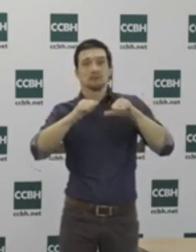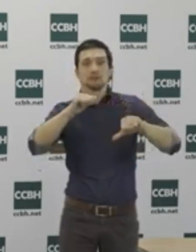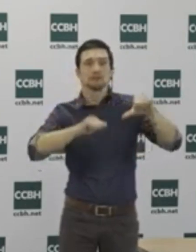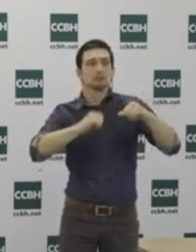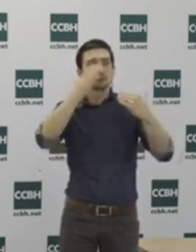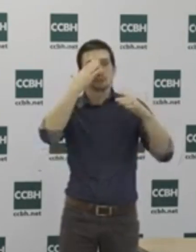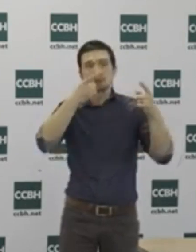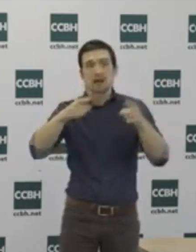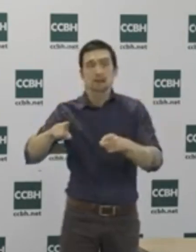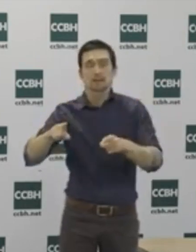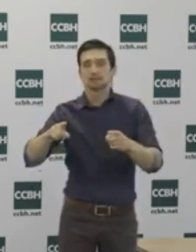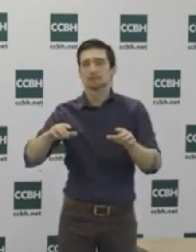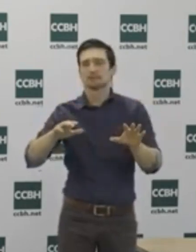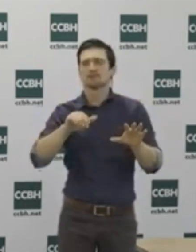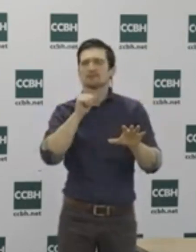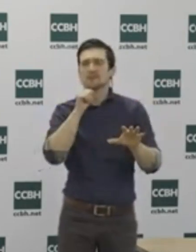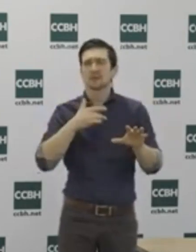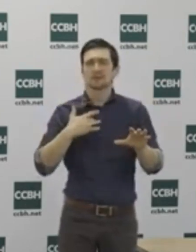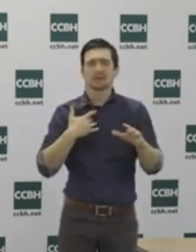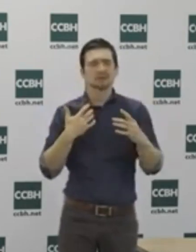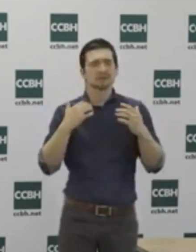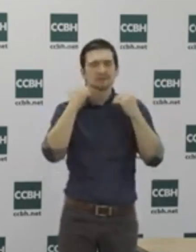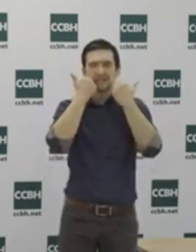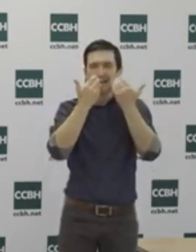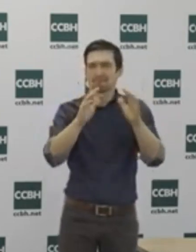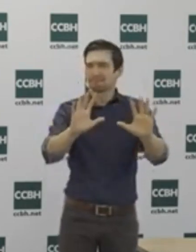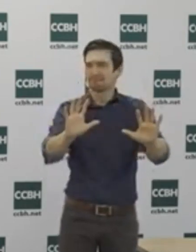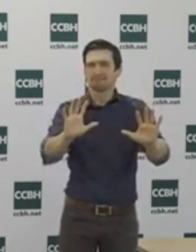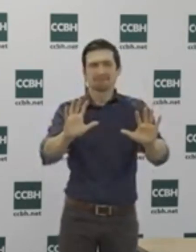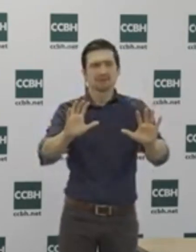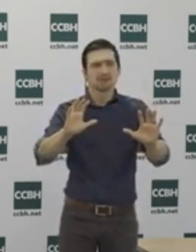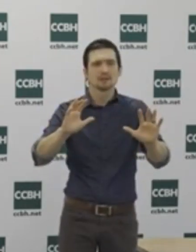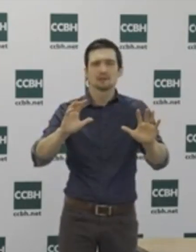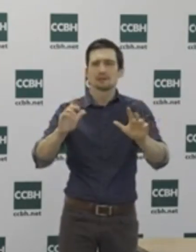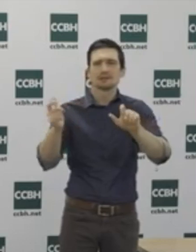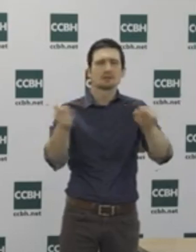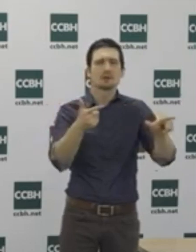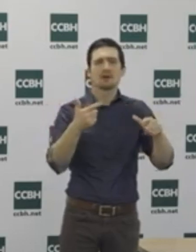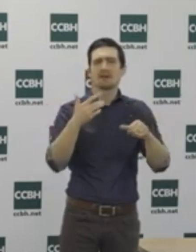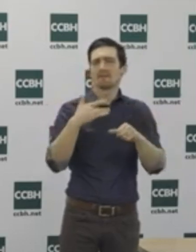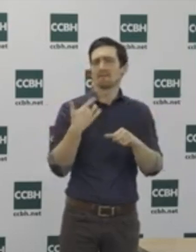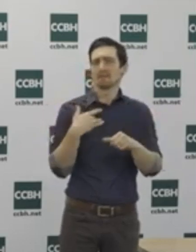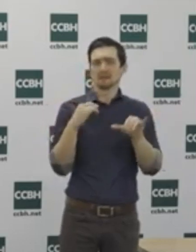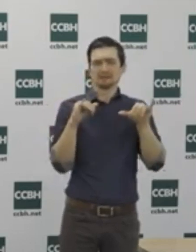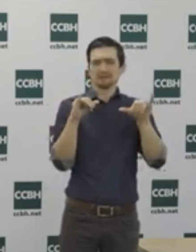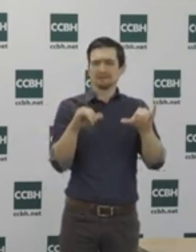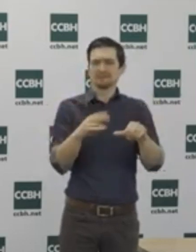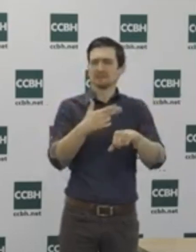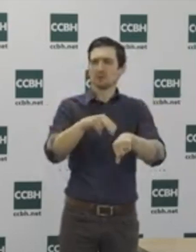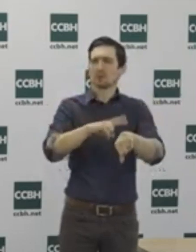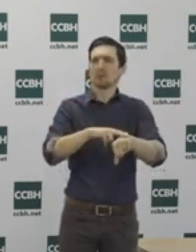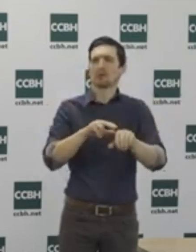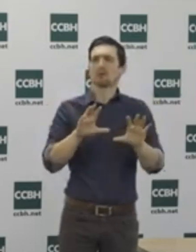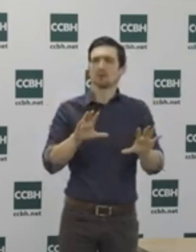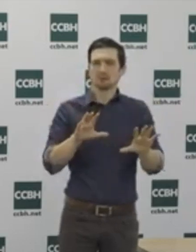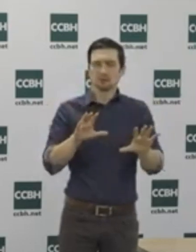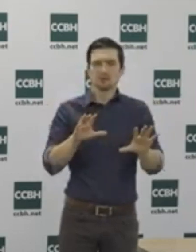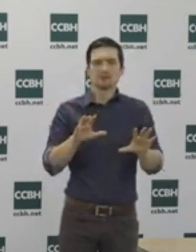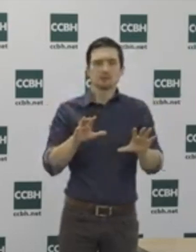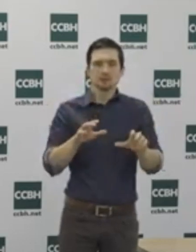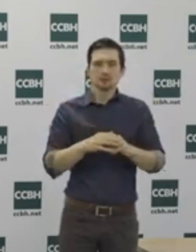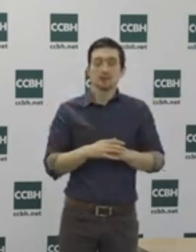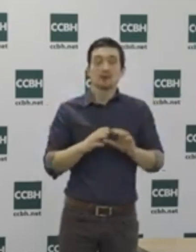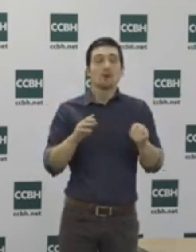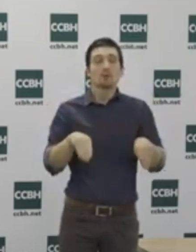that whatsoever. We are here to support our community in the best health possible, and that